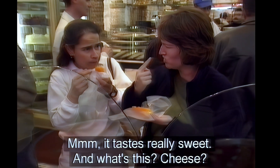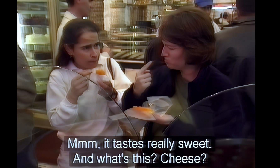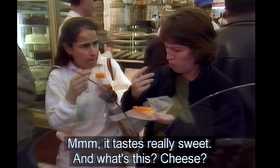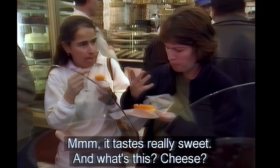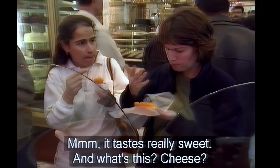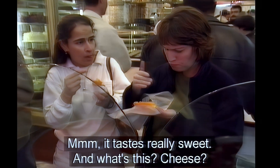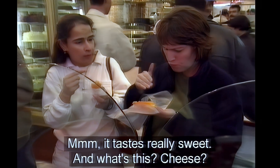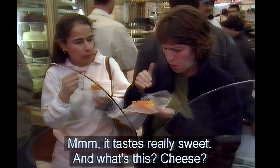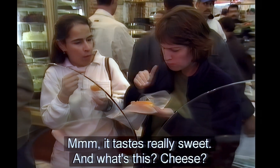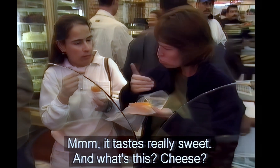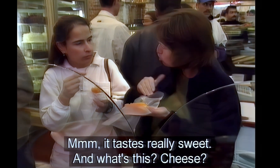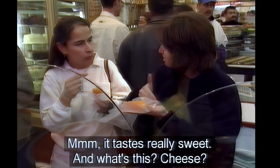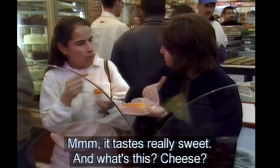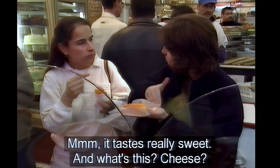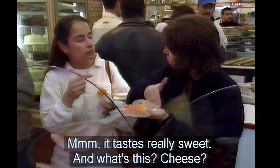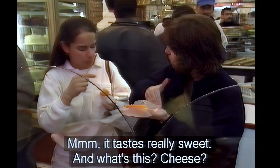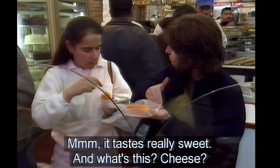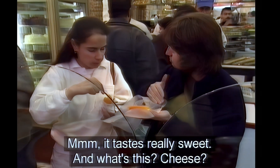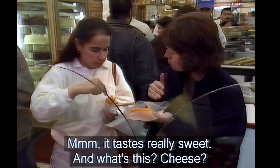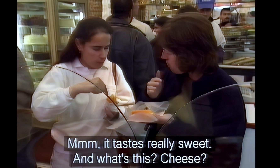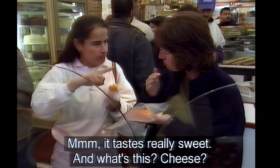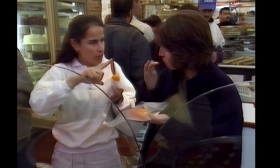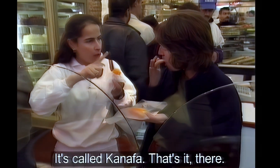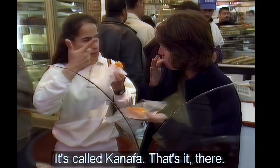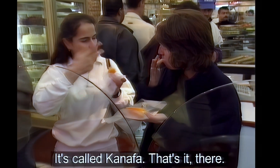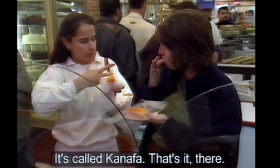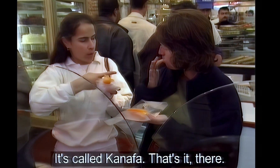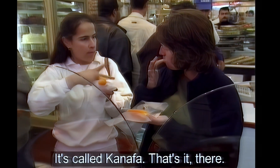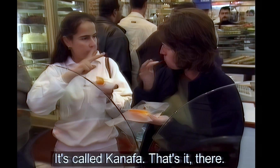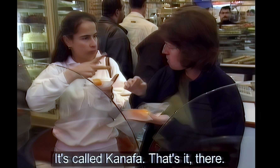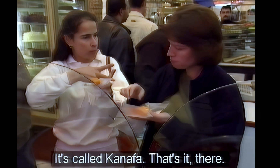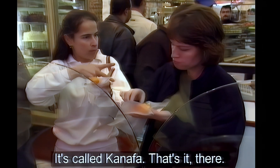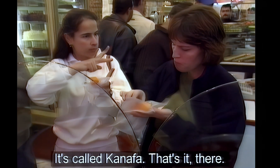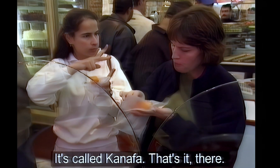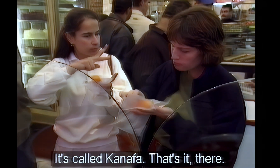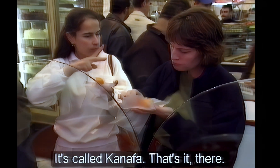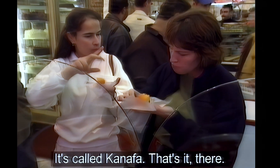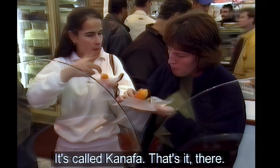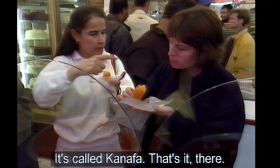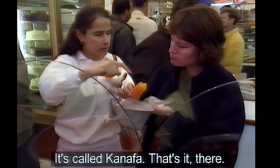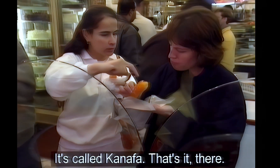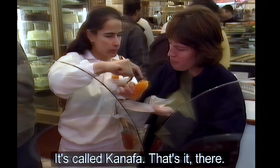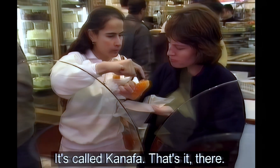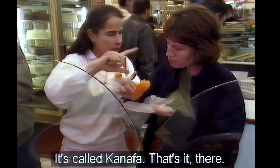Tastes really sweet. And what's this, cheese? It's called kunafa. That's what we call it. That's it there.